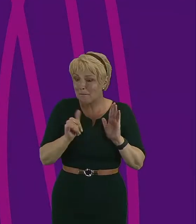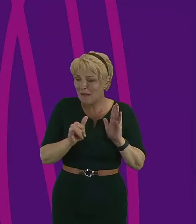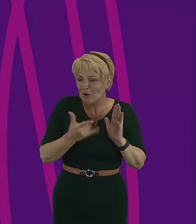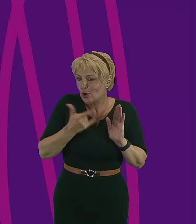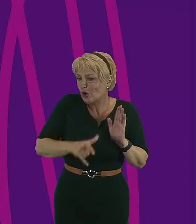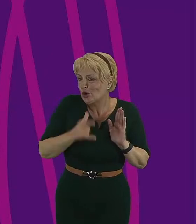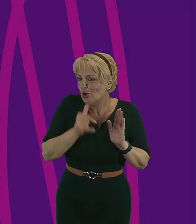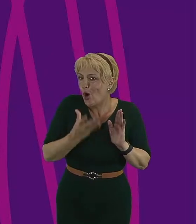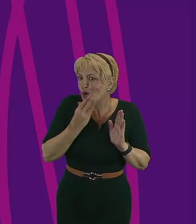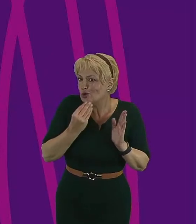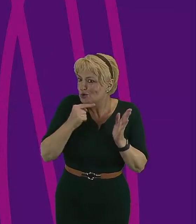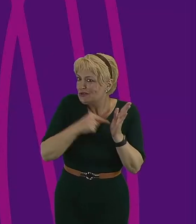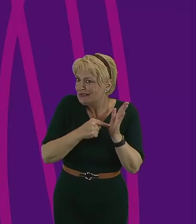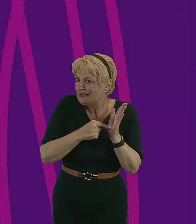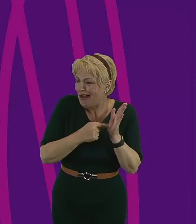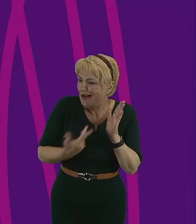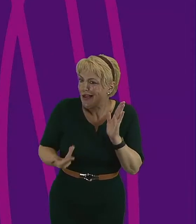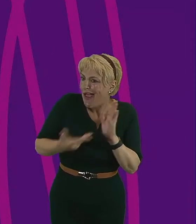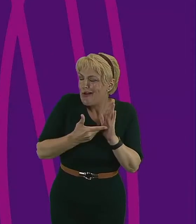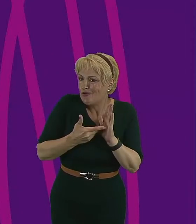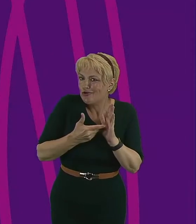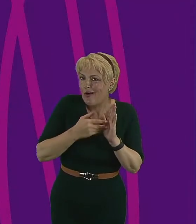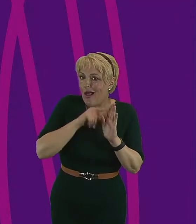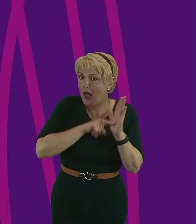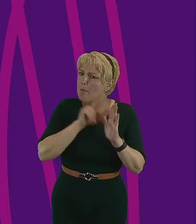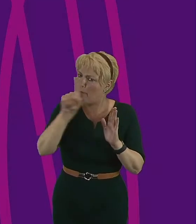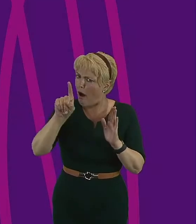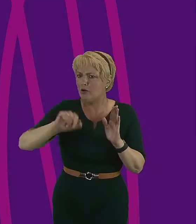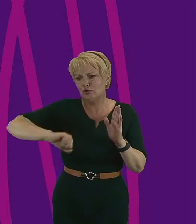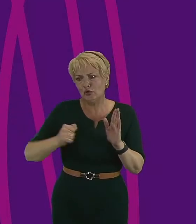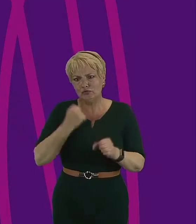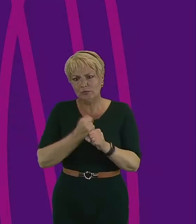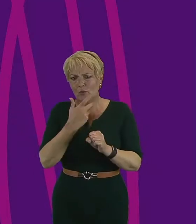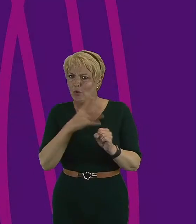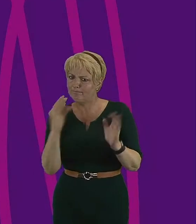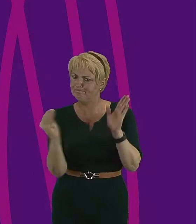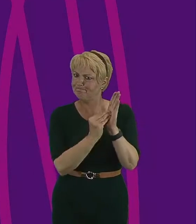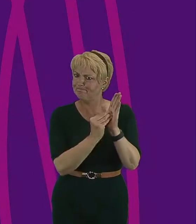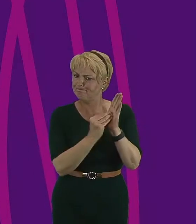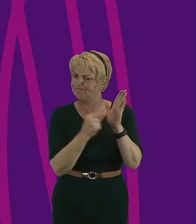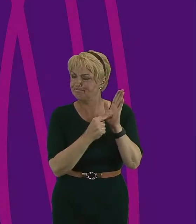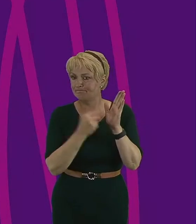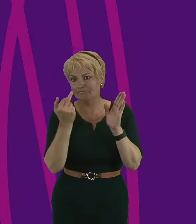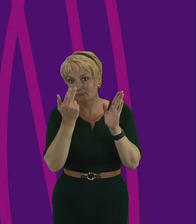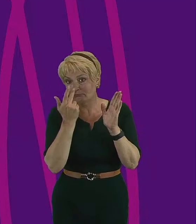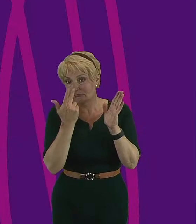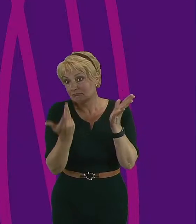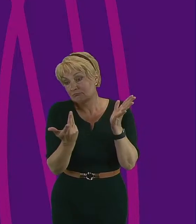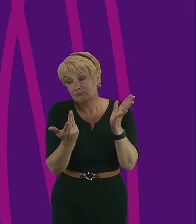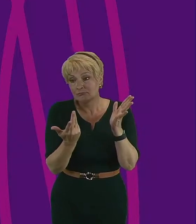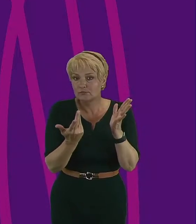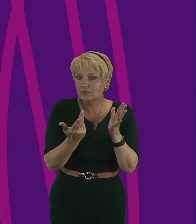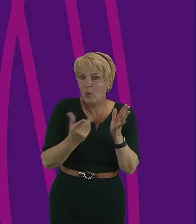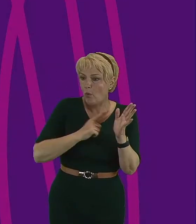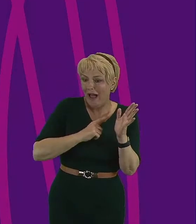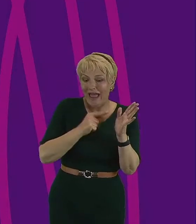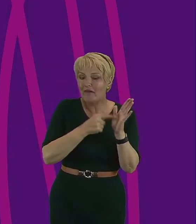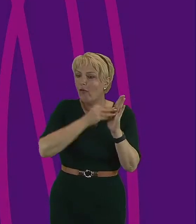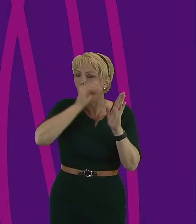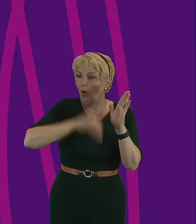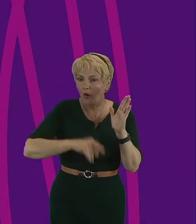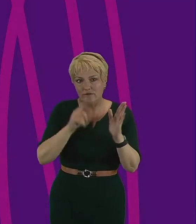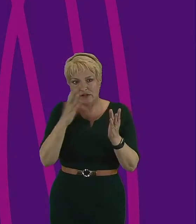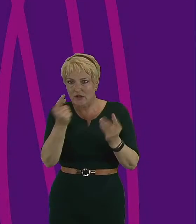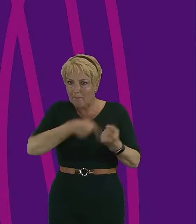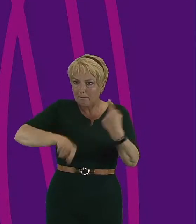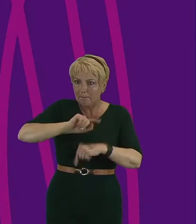utilised to any great extent, but the Scottish Government intends to retain said provisions as, I quote, it may leave services vulnerable if